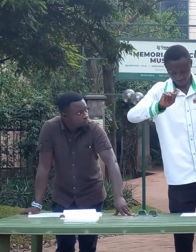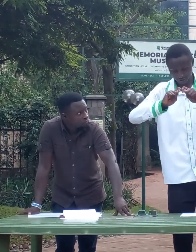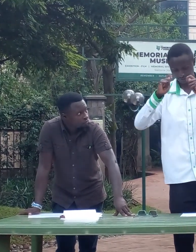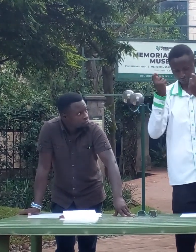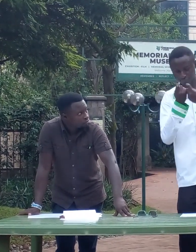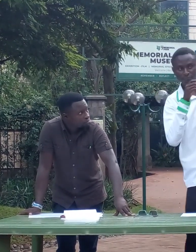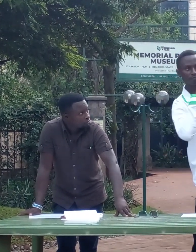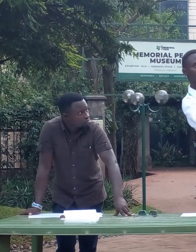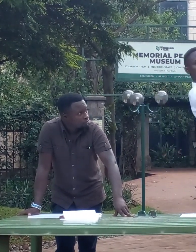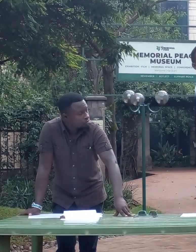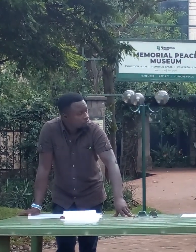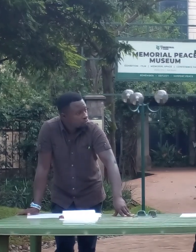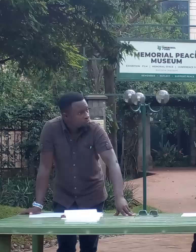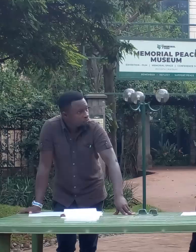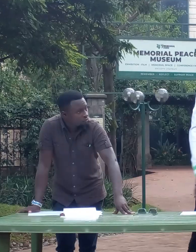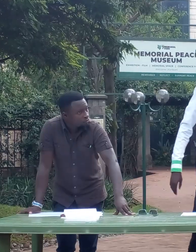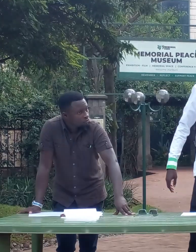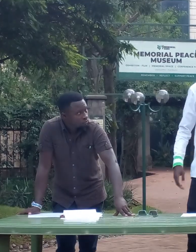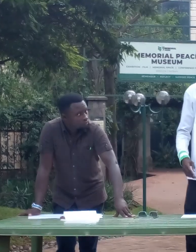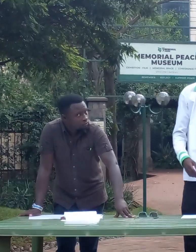We celebrate you on your team entry.